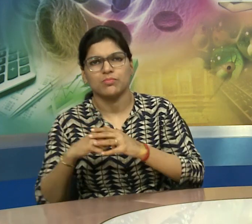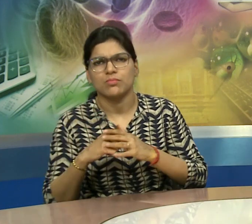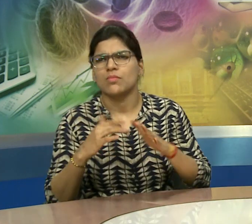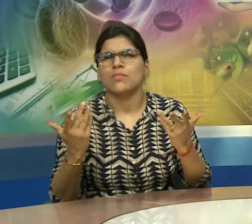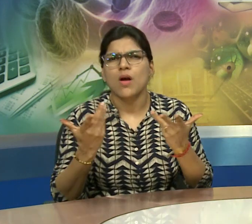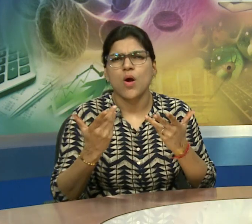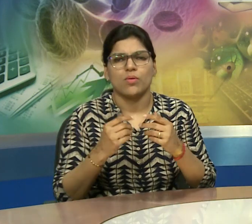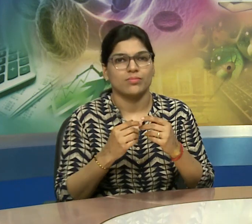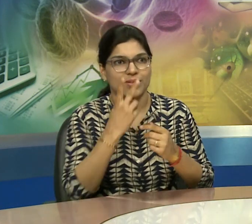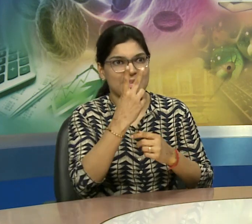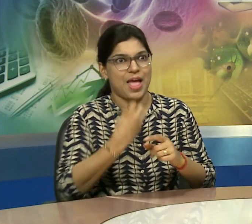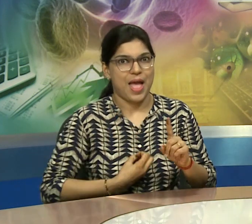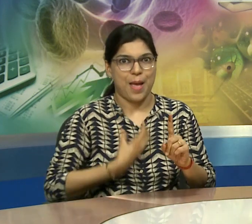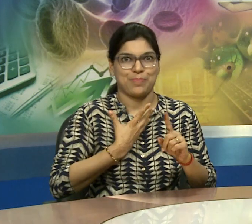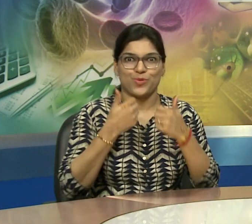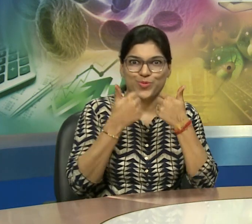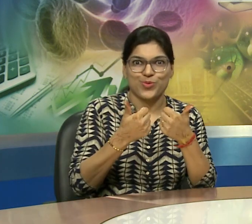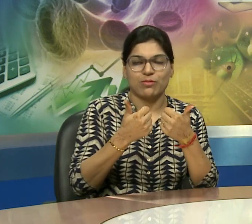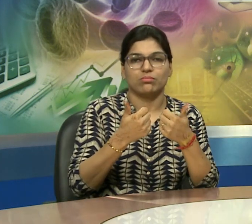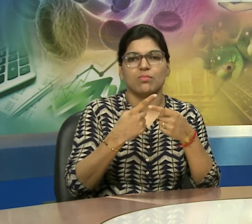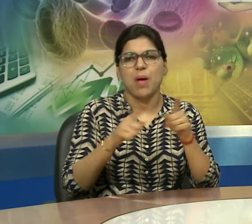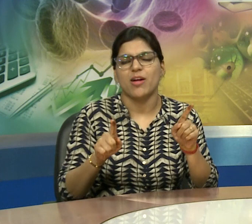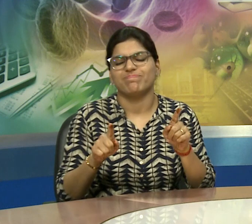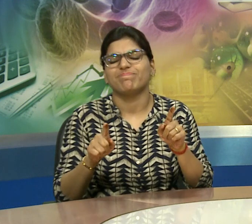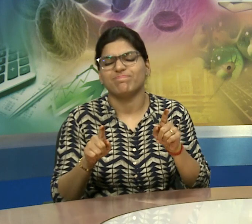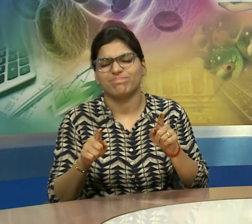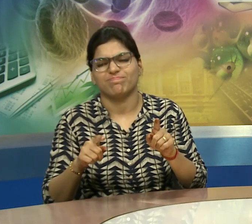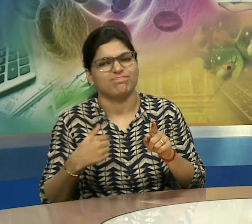but can be used as positive and negative.